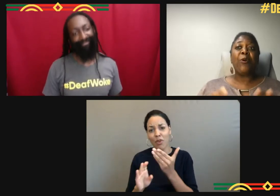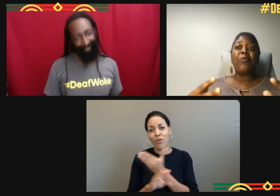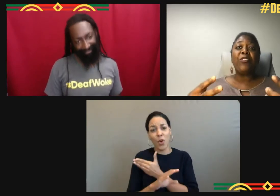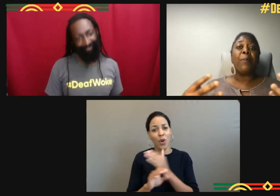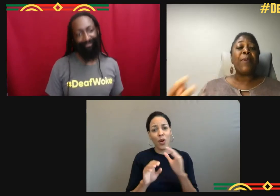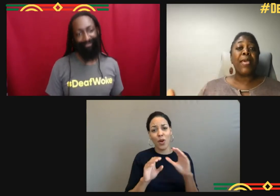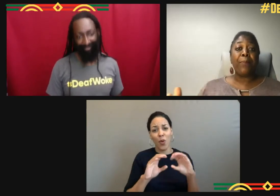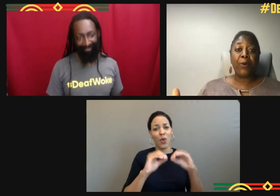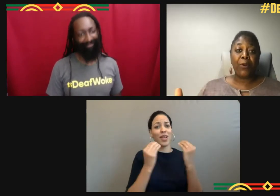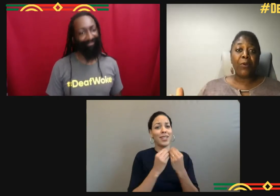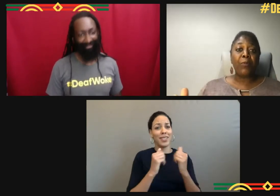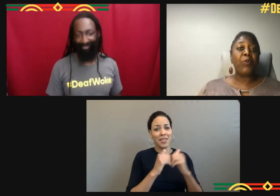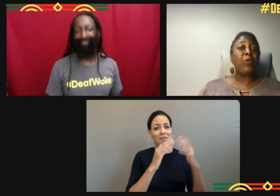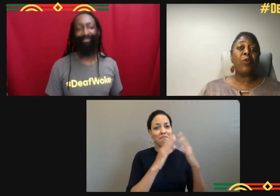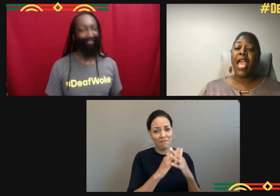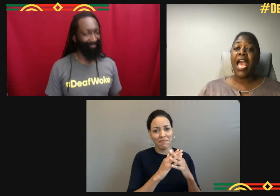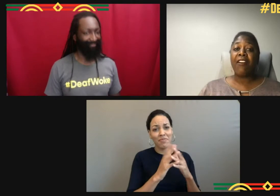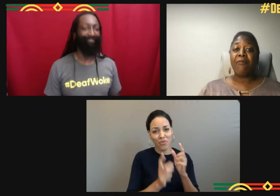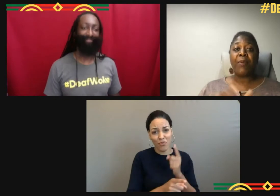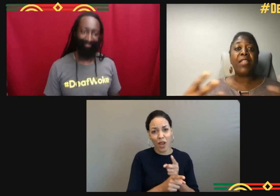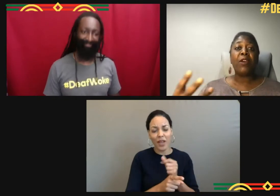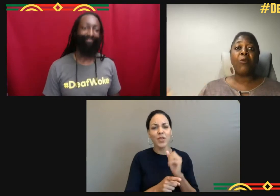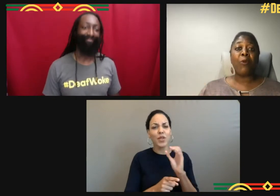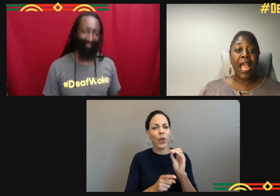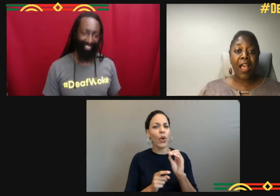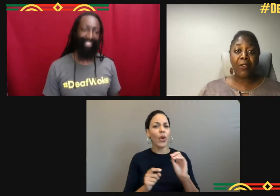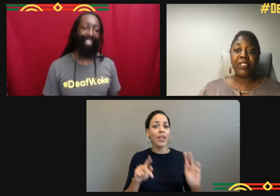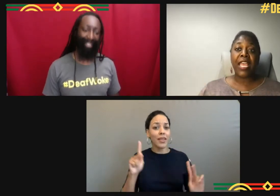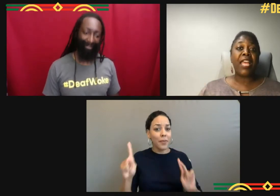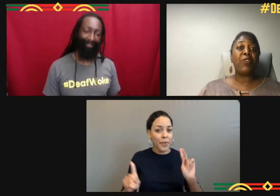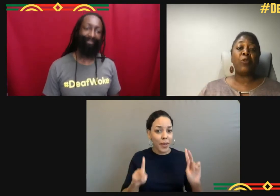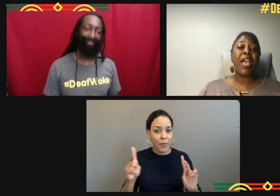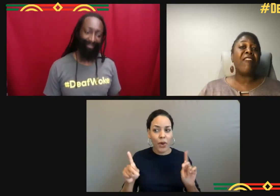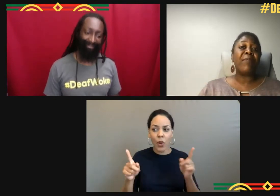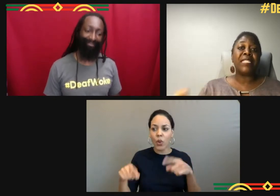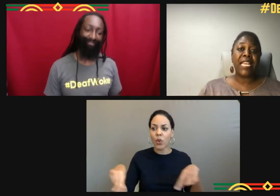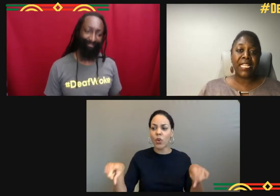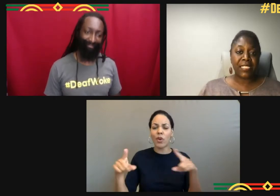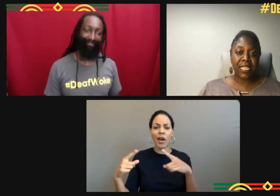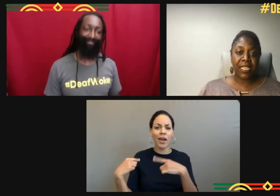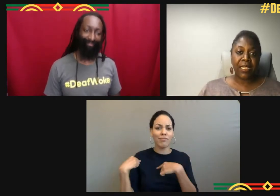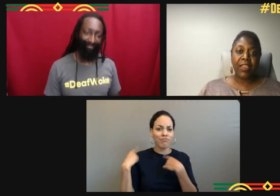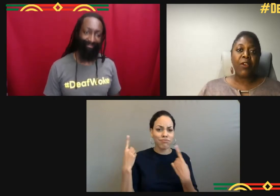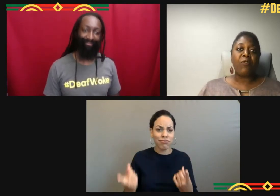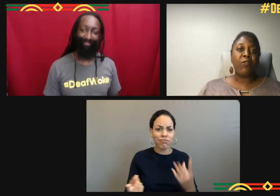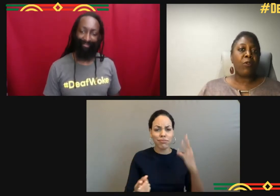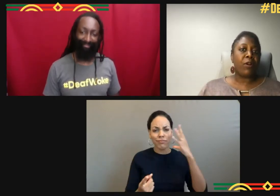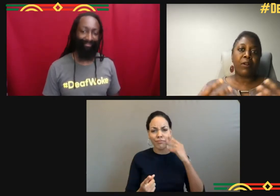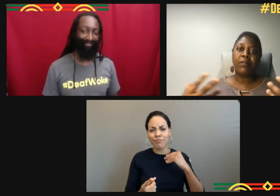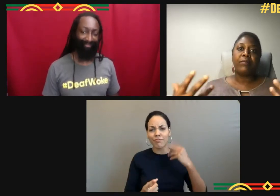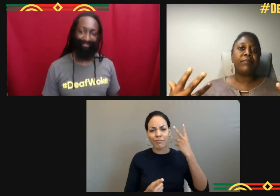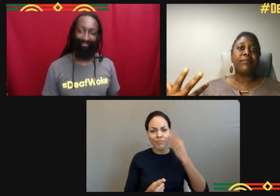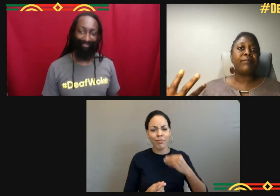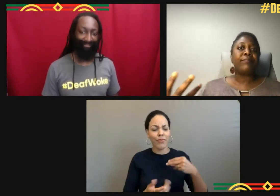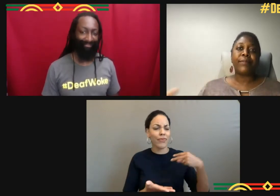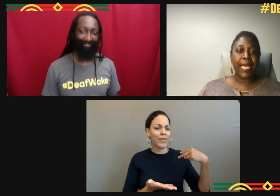So the people who have been around and who have been dancing